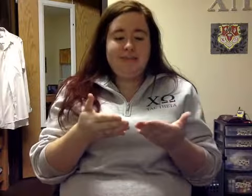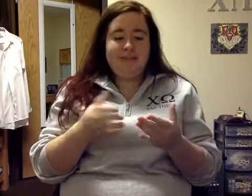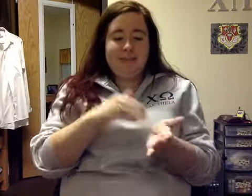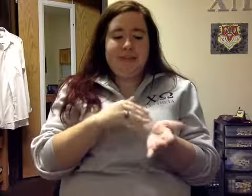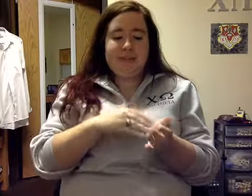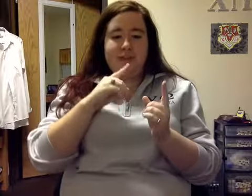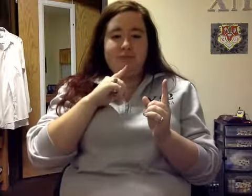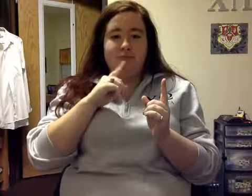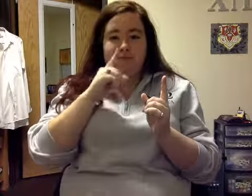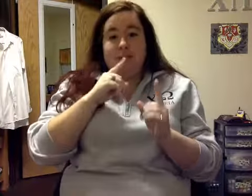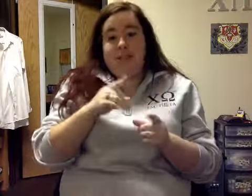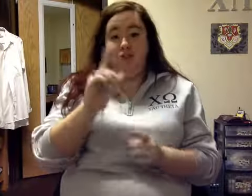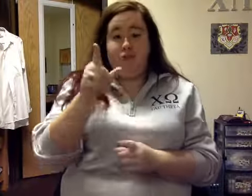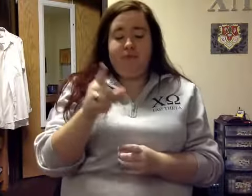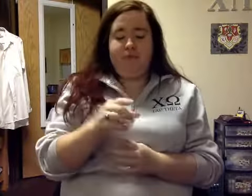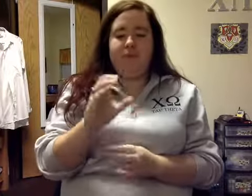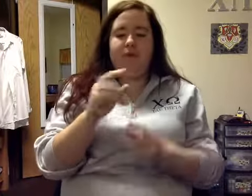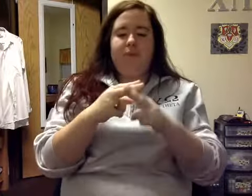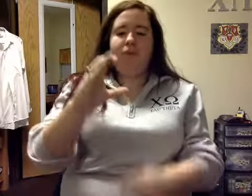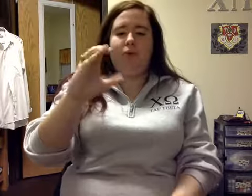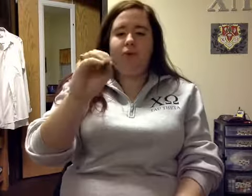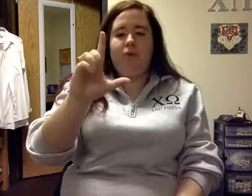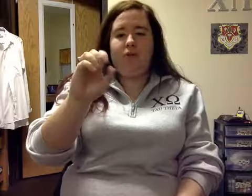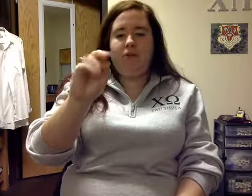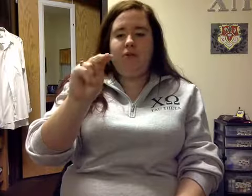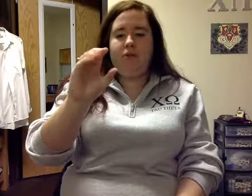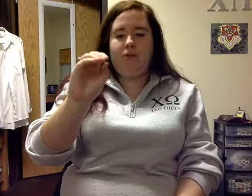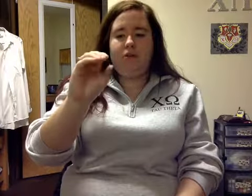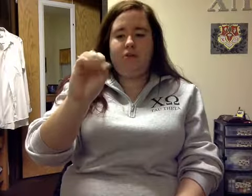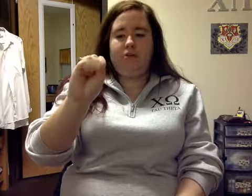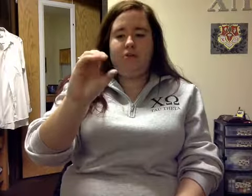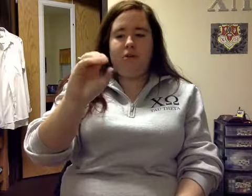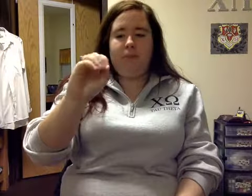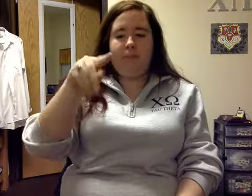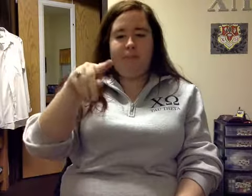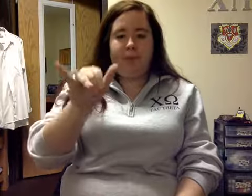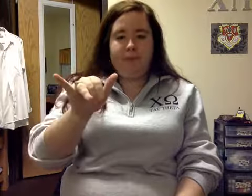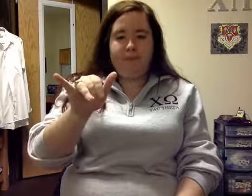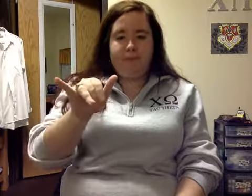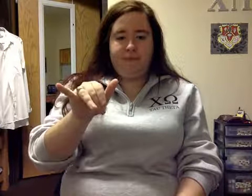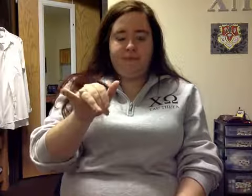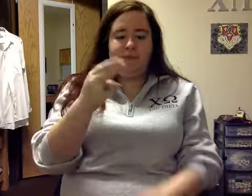a colonoscopy. The colonoscopy is done with a video scope similar to the one for the upper, only